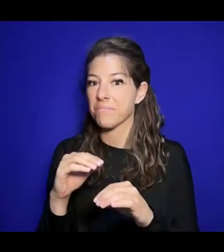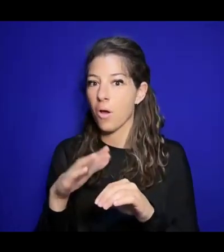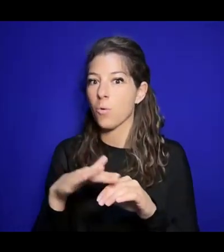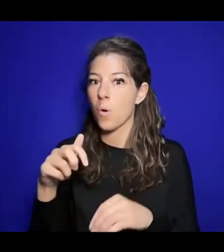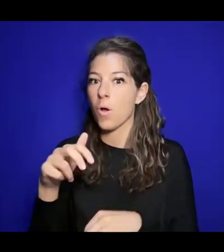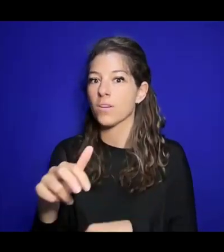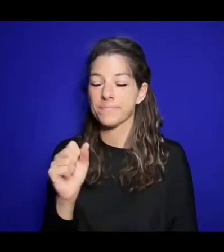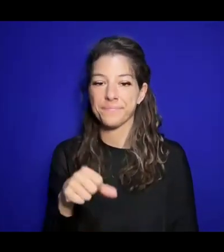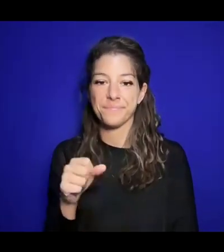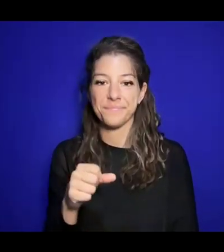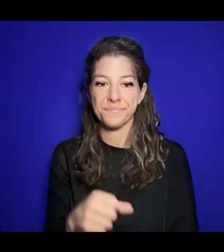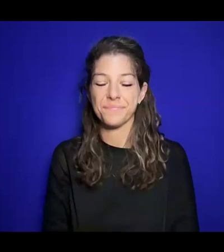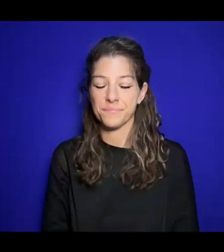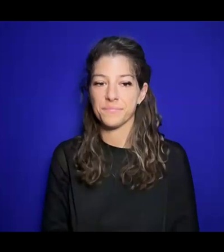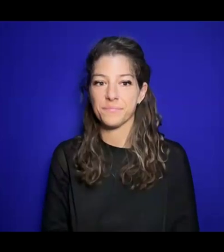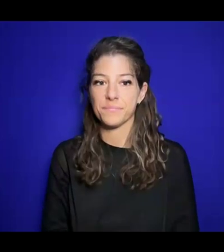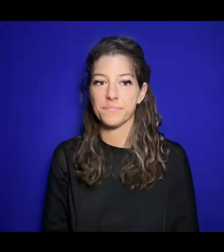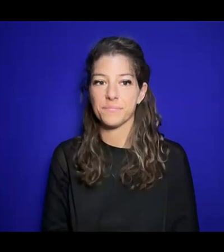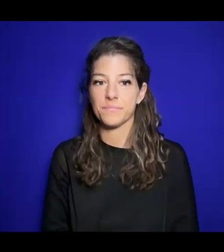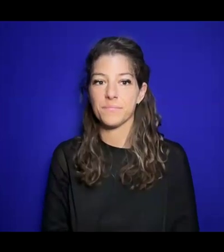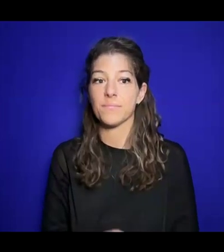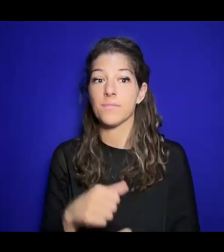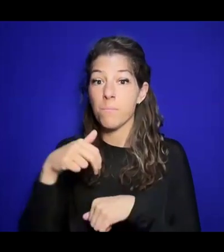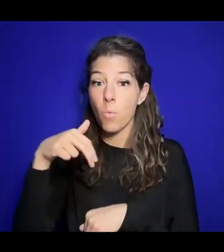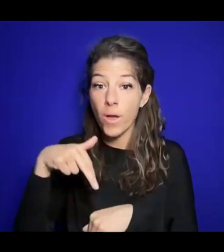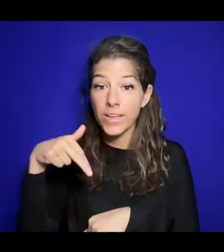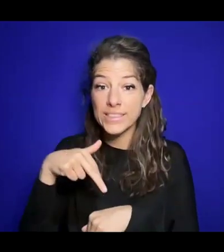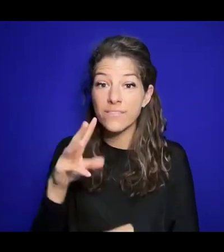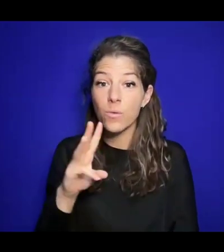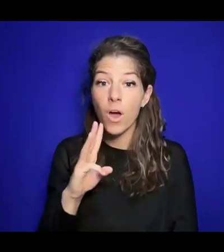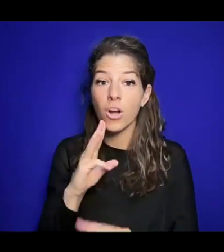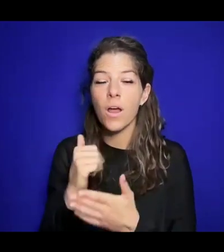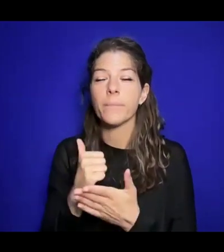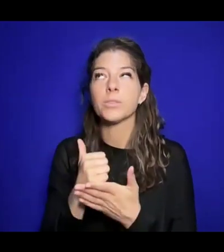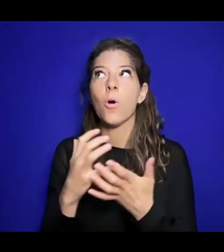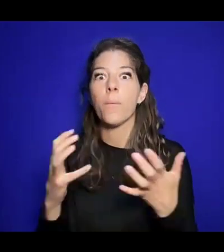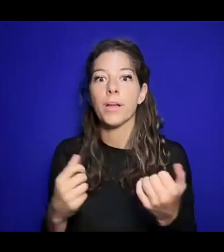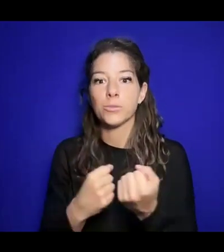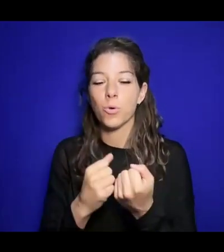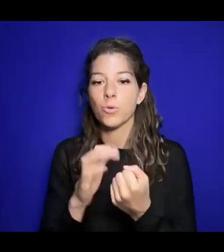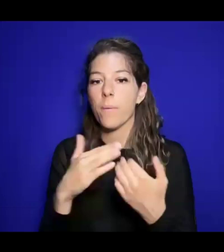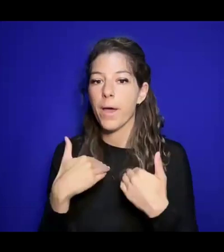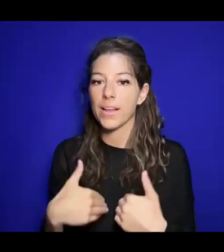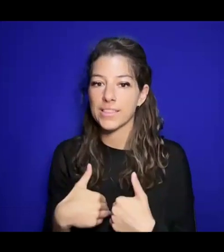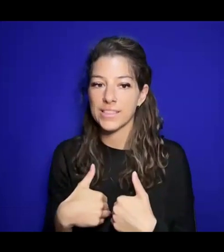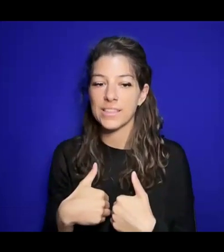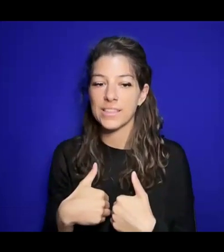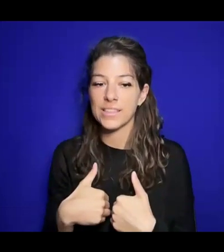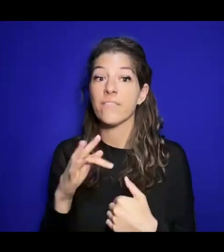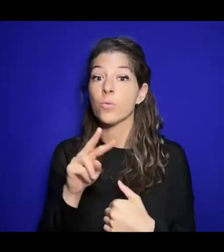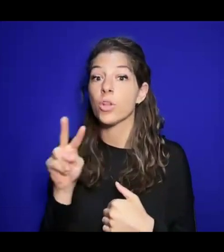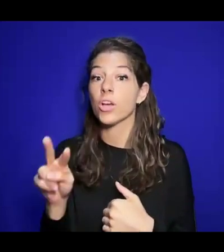Yes, absolutely. The buoyancy of the water helps support your body. If you